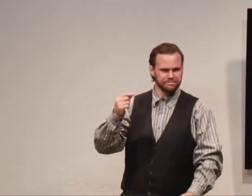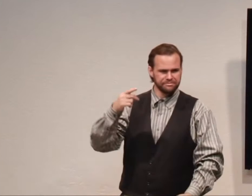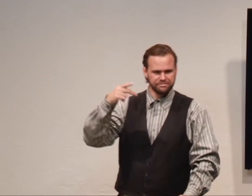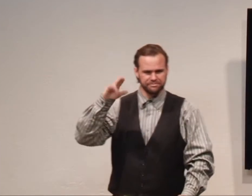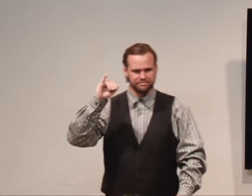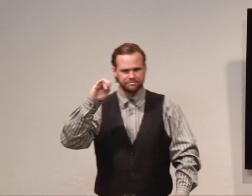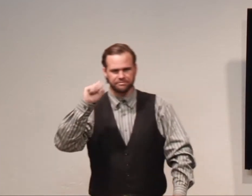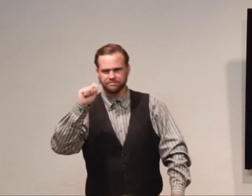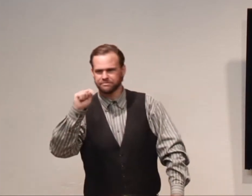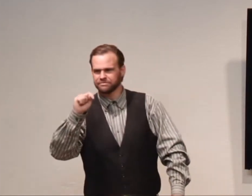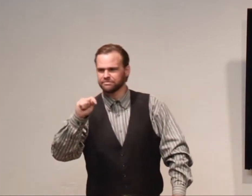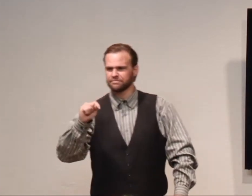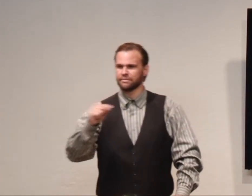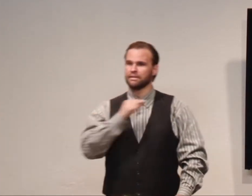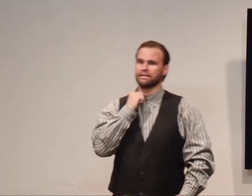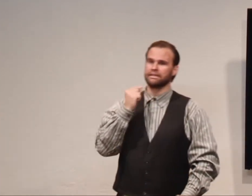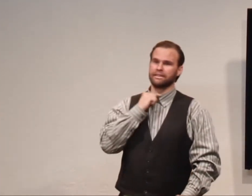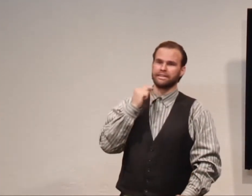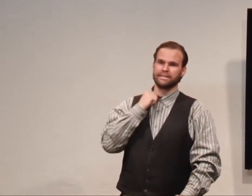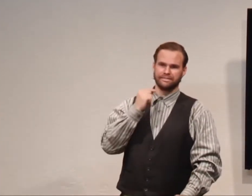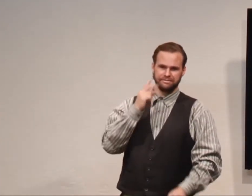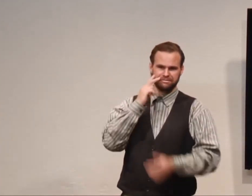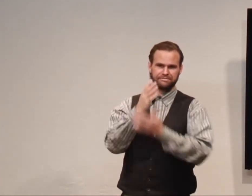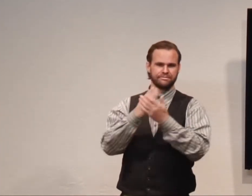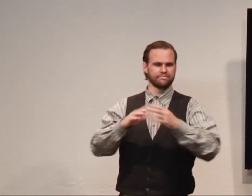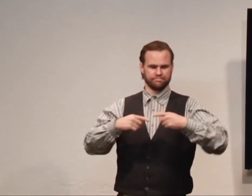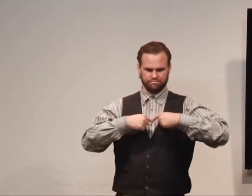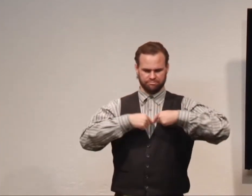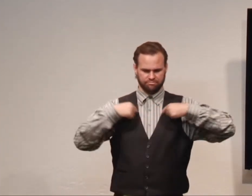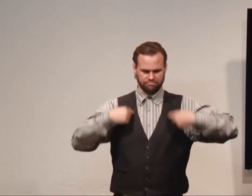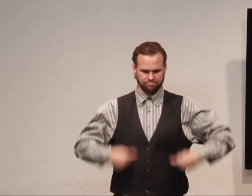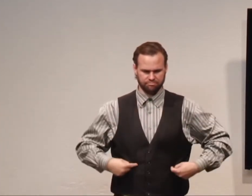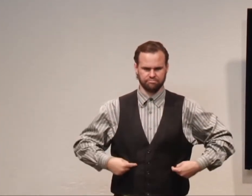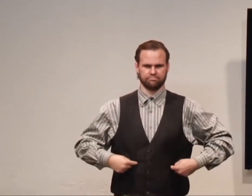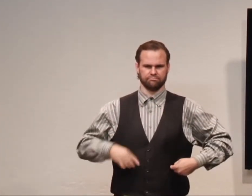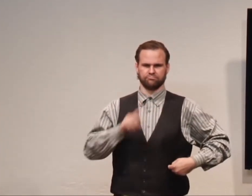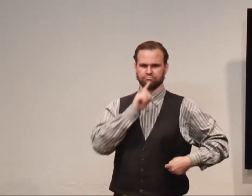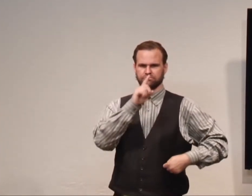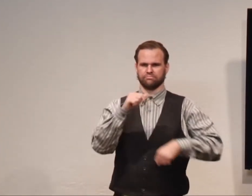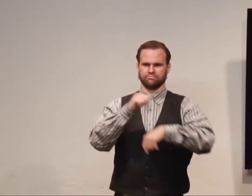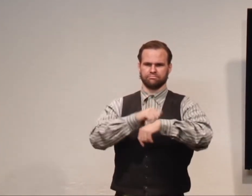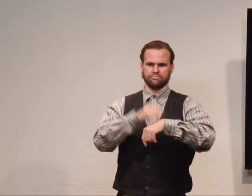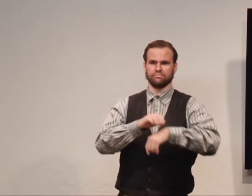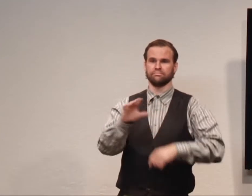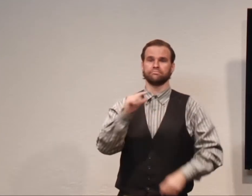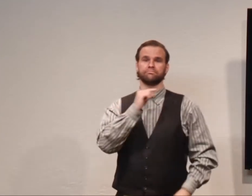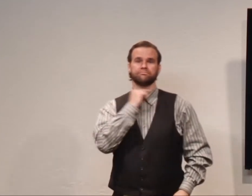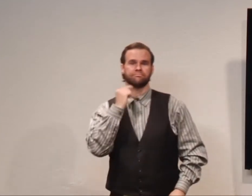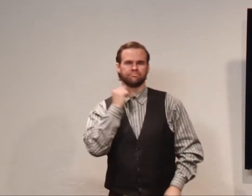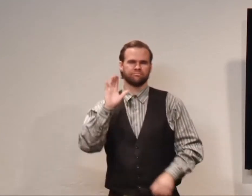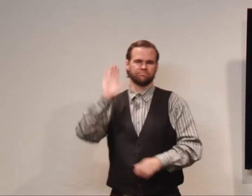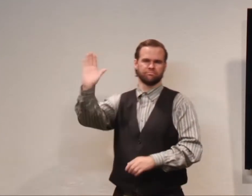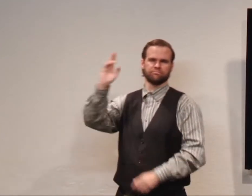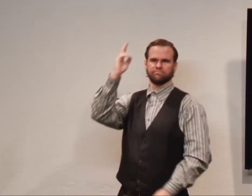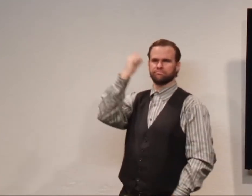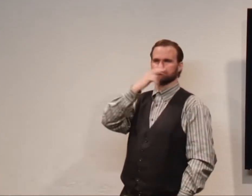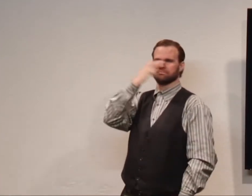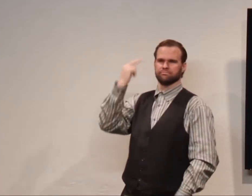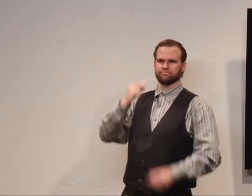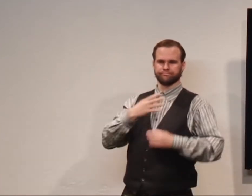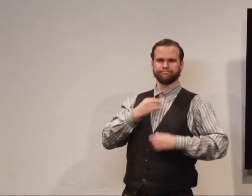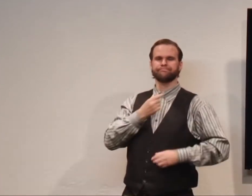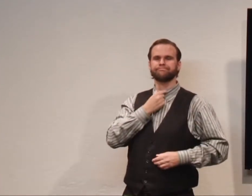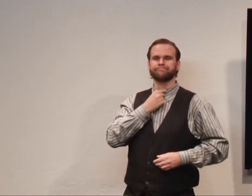What's your sign for a high priest? Some people sign priest like a Catholic priest, but